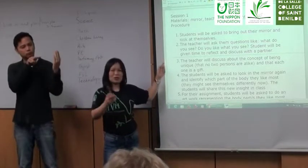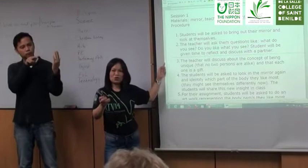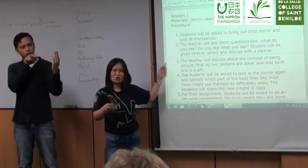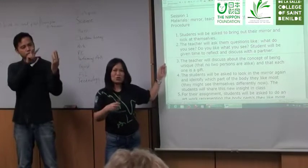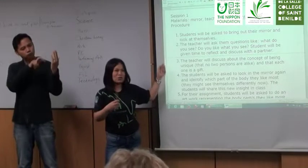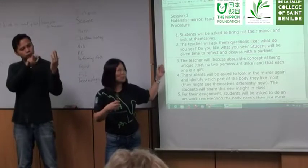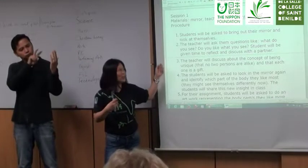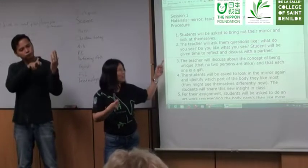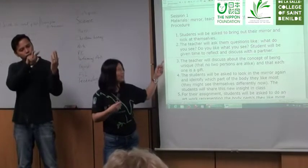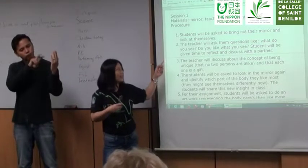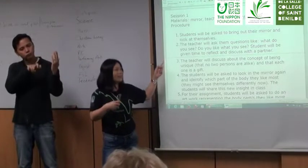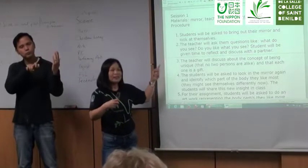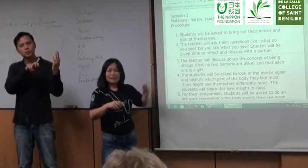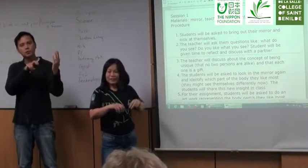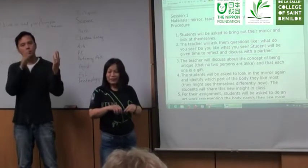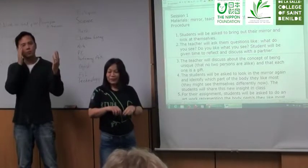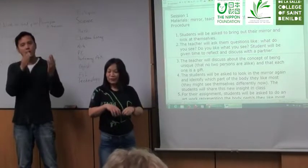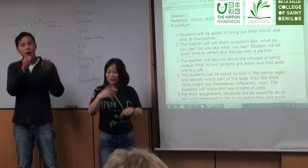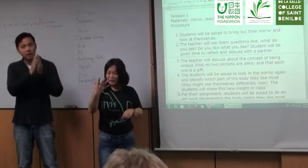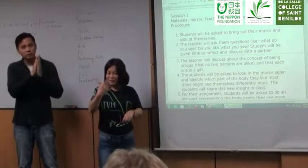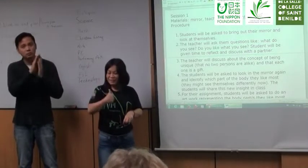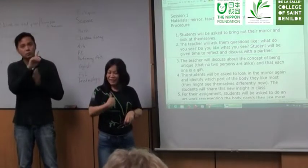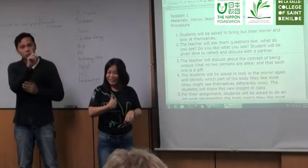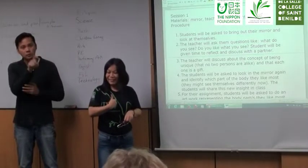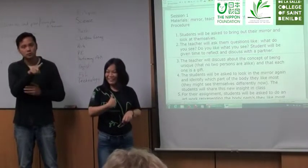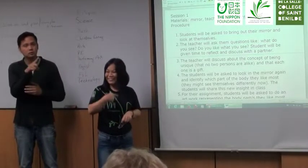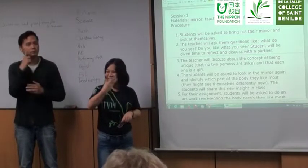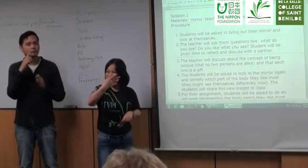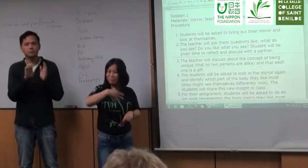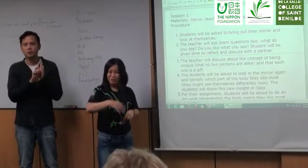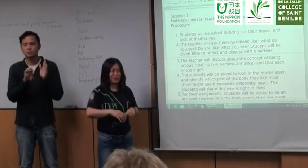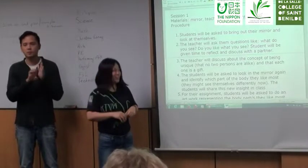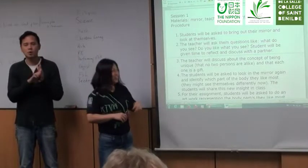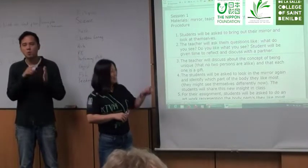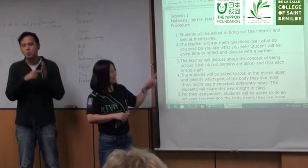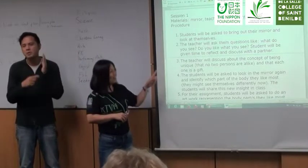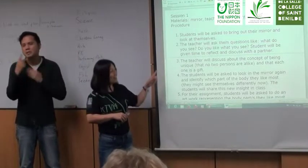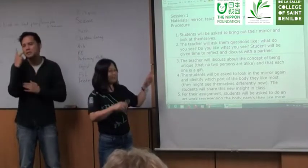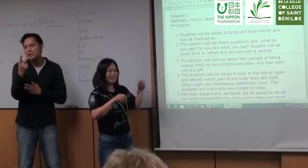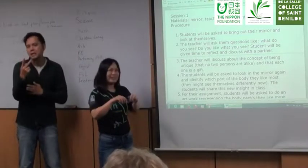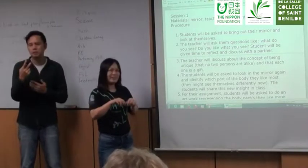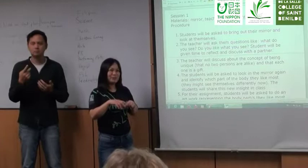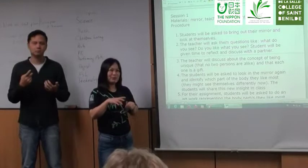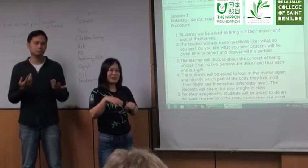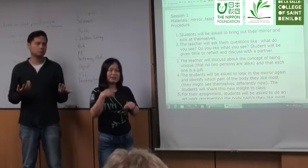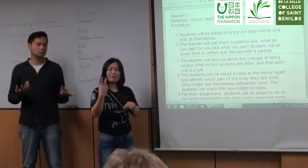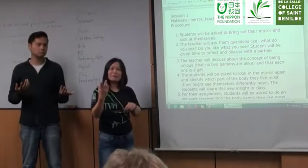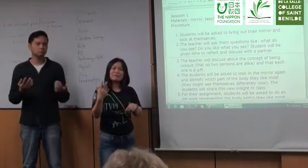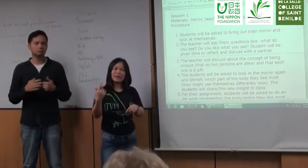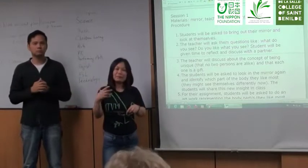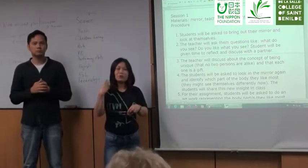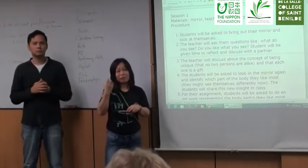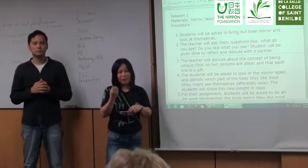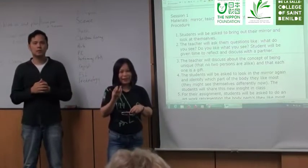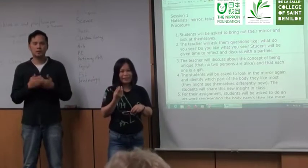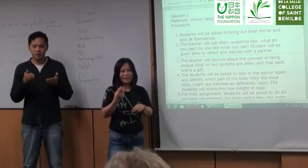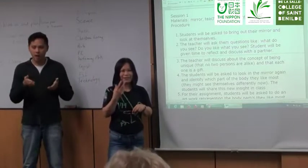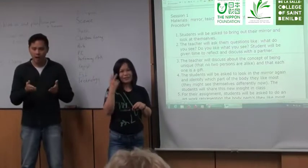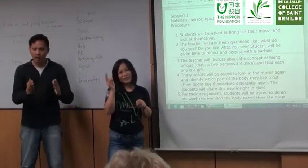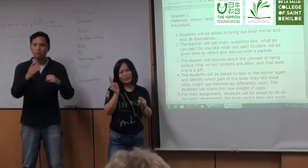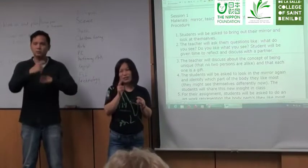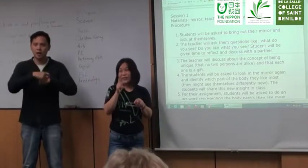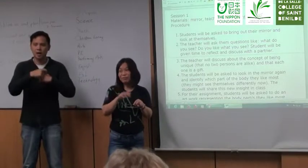ask questions. What do we see in the mirror? And then we'll give them time to